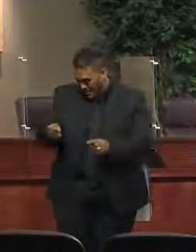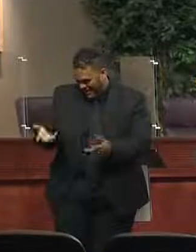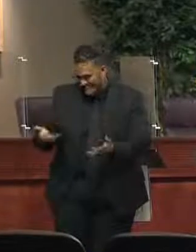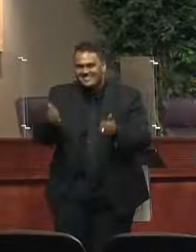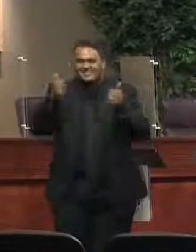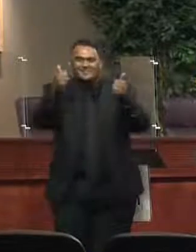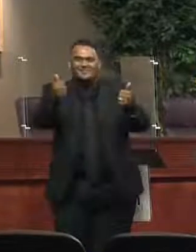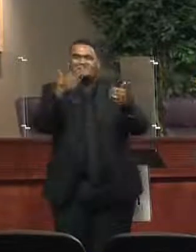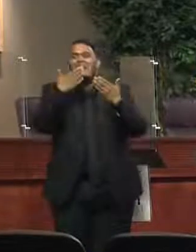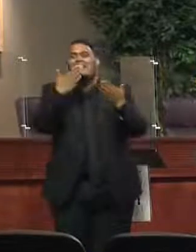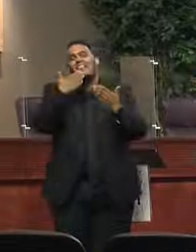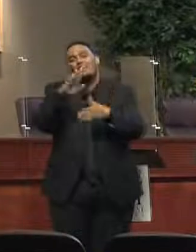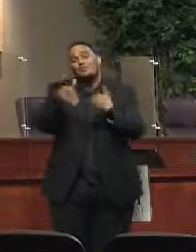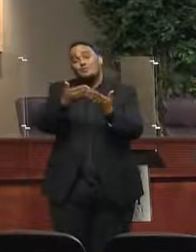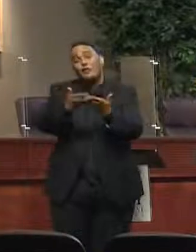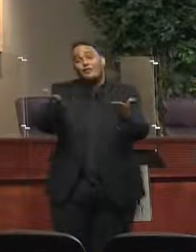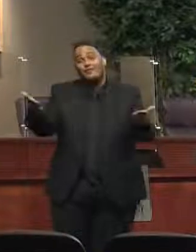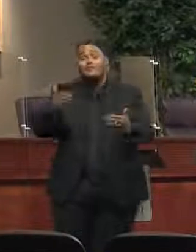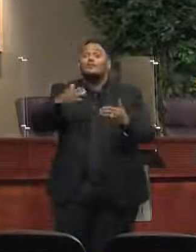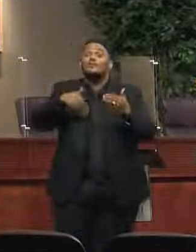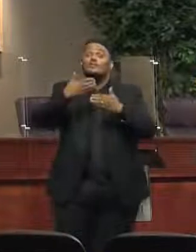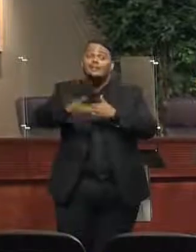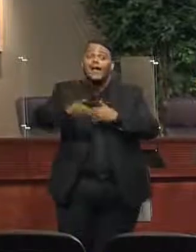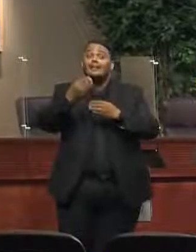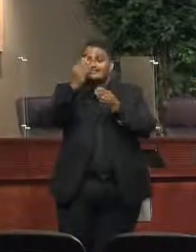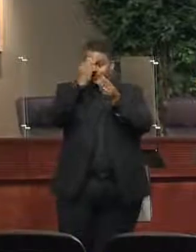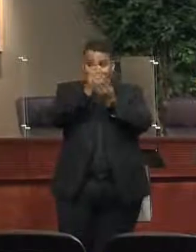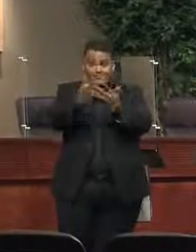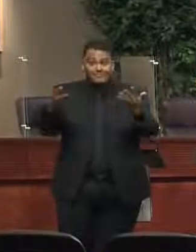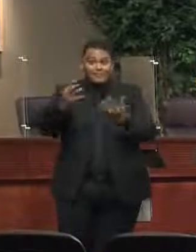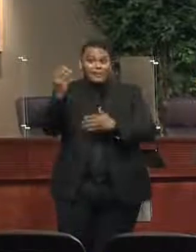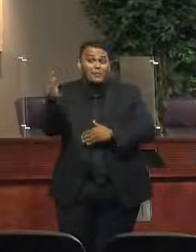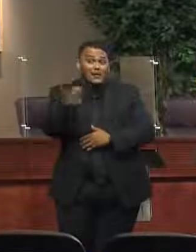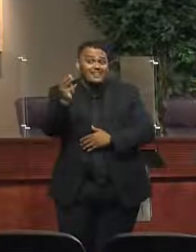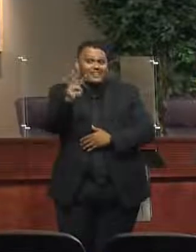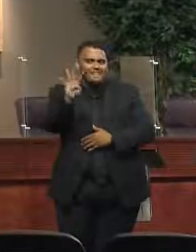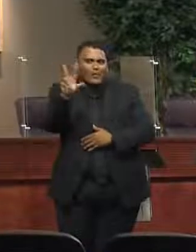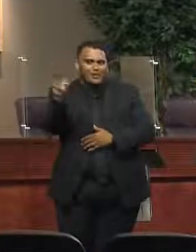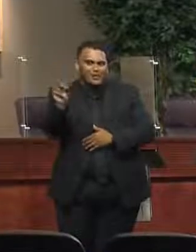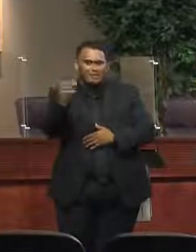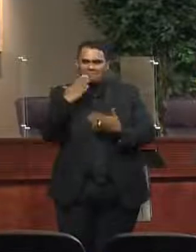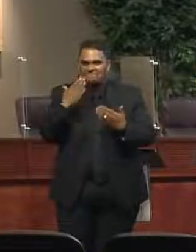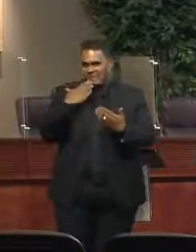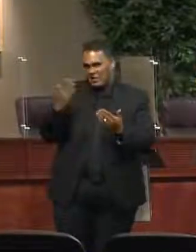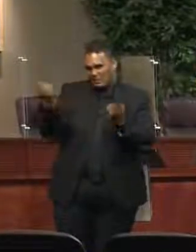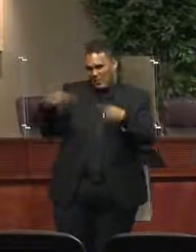you to all of you. Our next press briefing will be on Monday at 4:30. Thank you for being here.